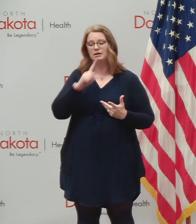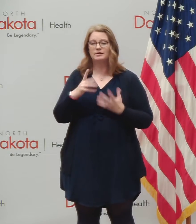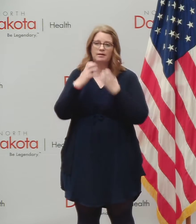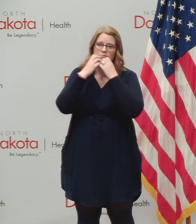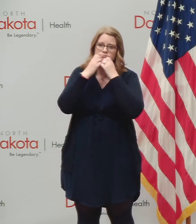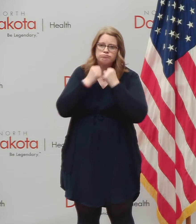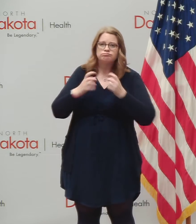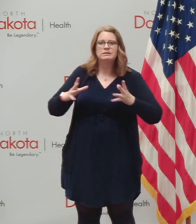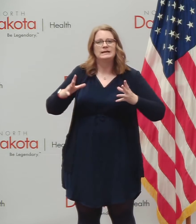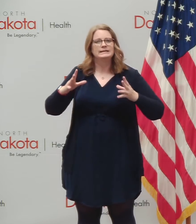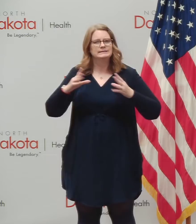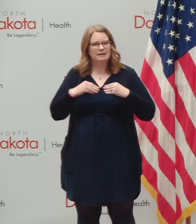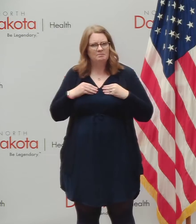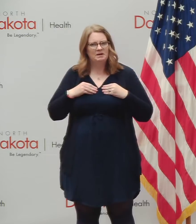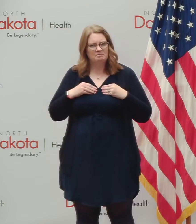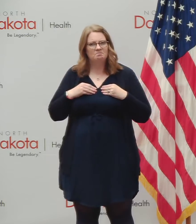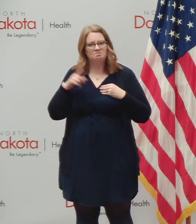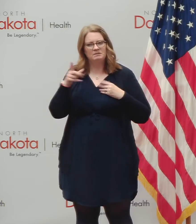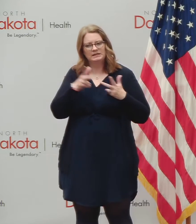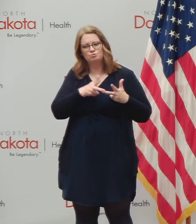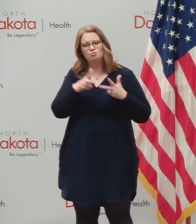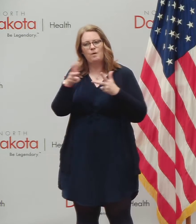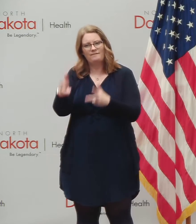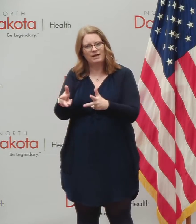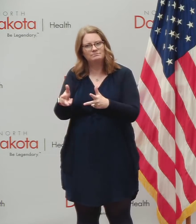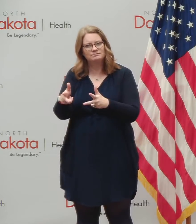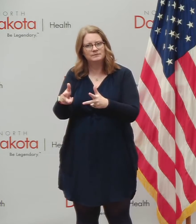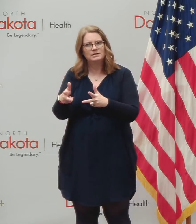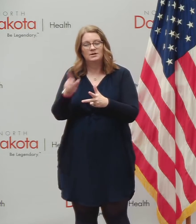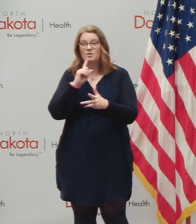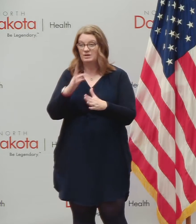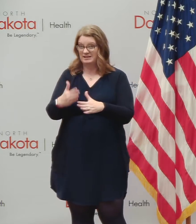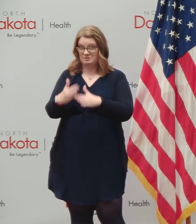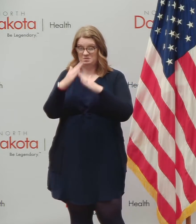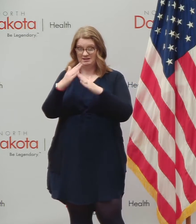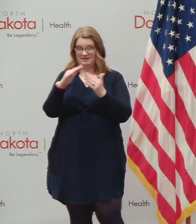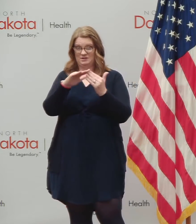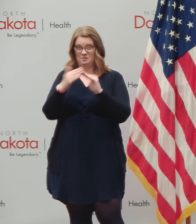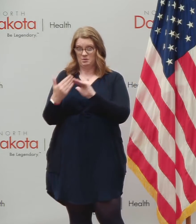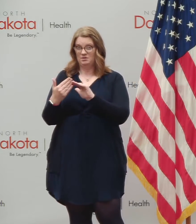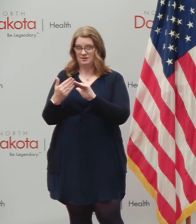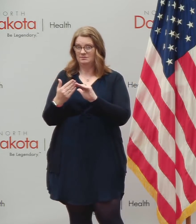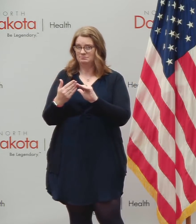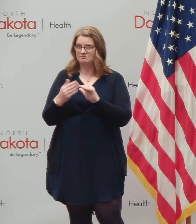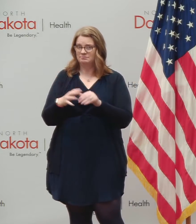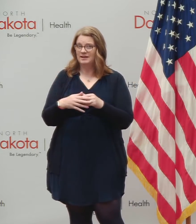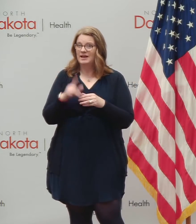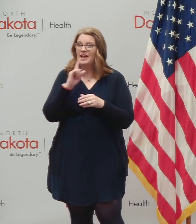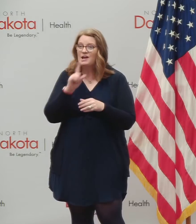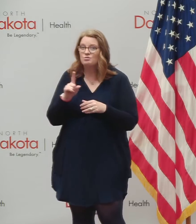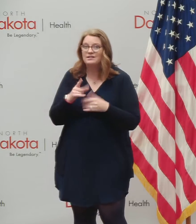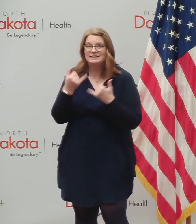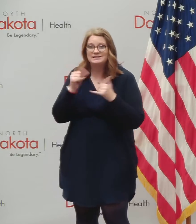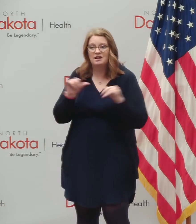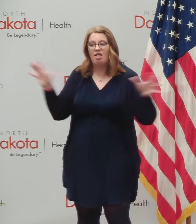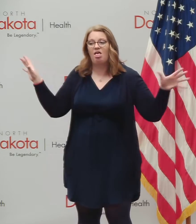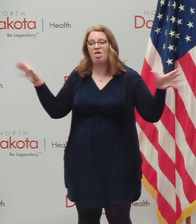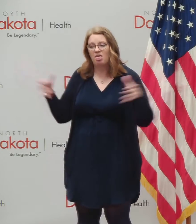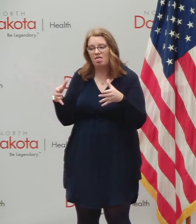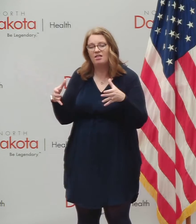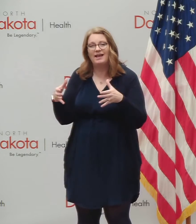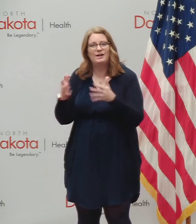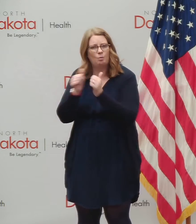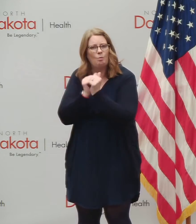and interesting and fun drive-in services as a way to protect their community, but to stay connected as a congregation. Thank